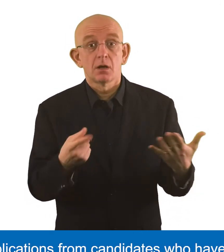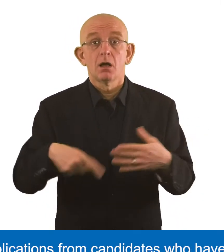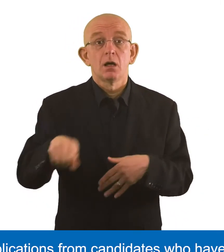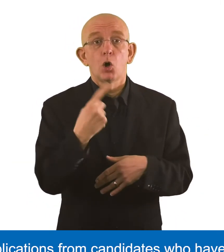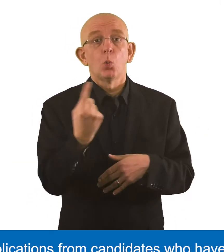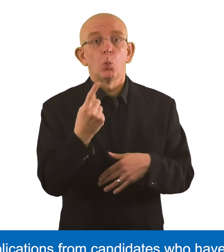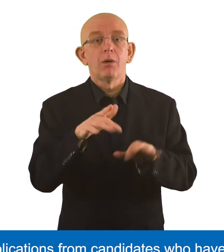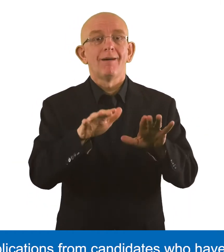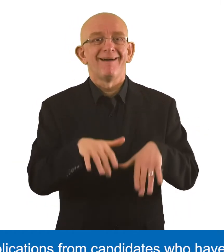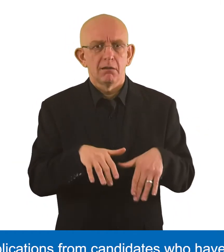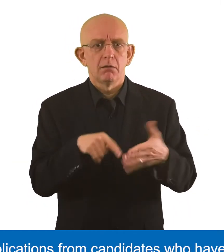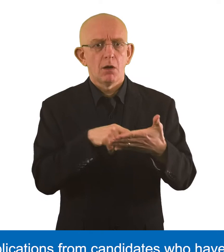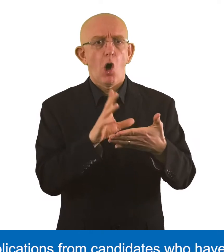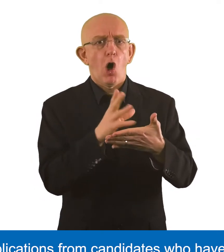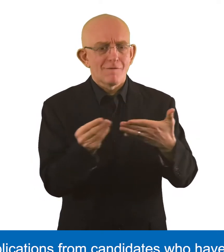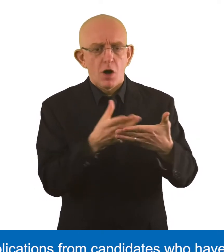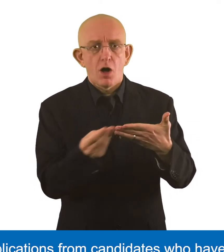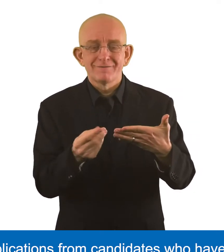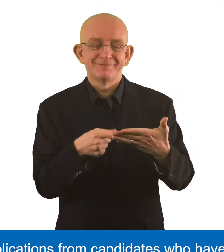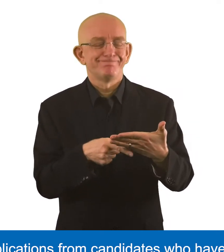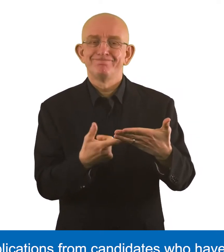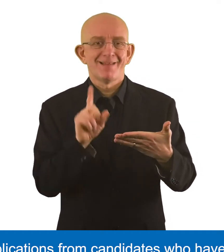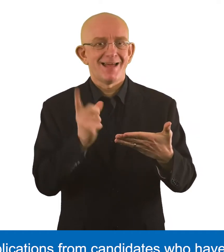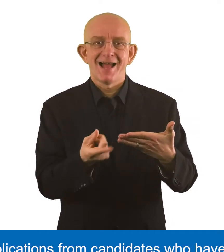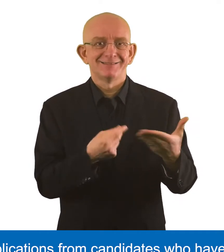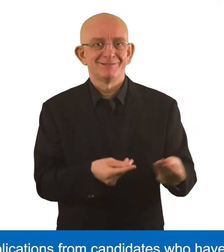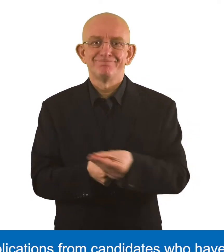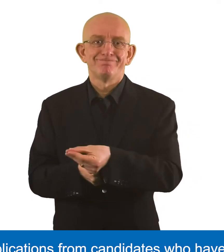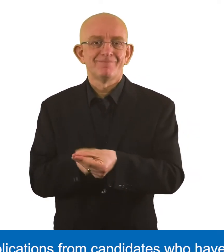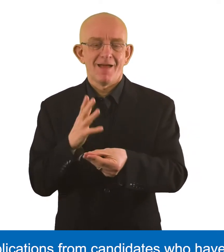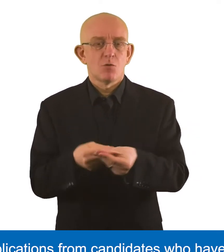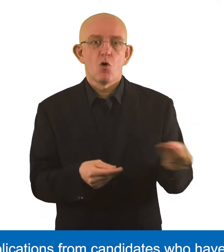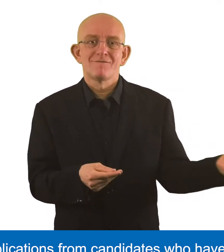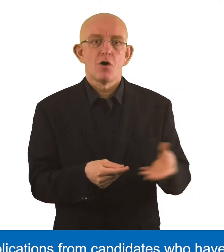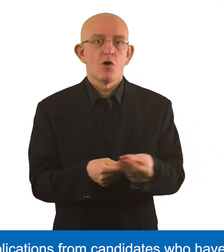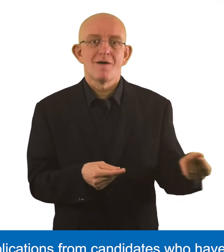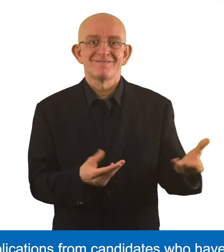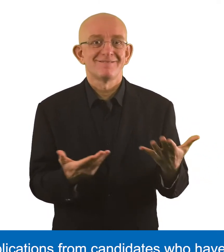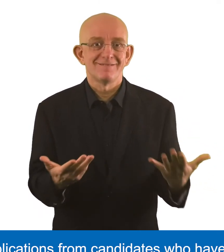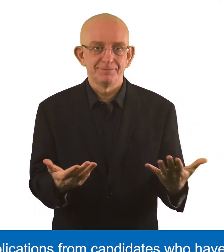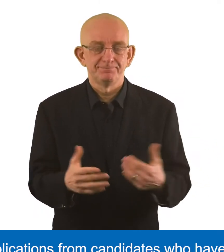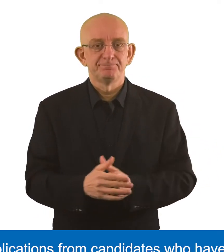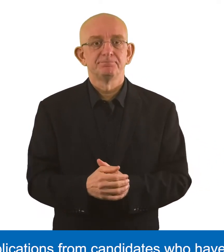For this reason, applications from candidates who have not completed the application form will not be considered.